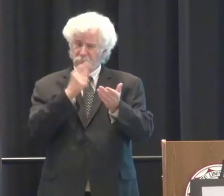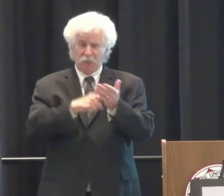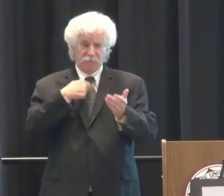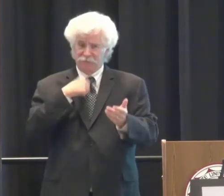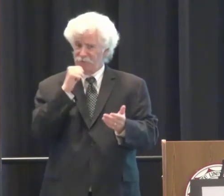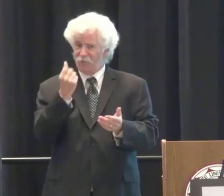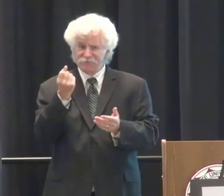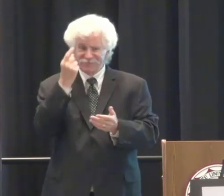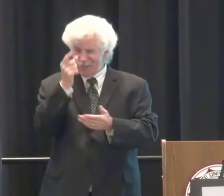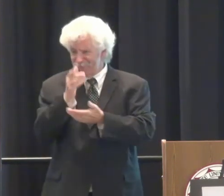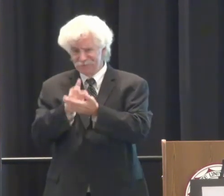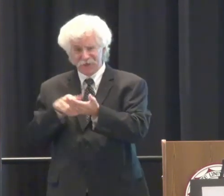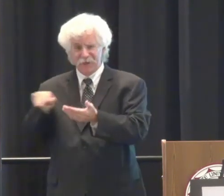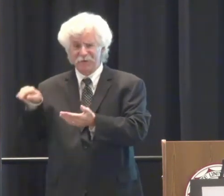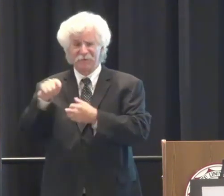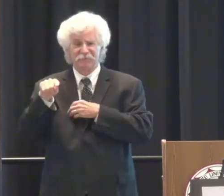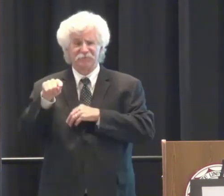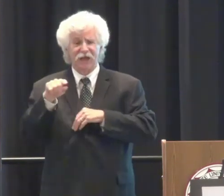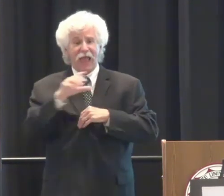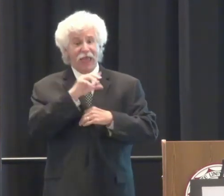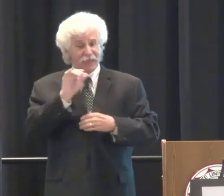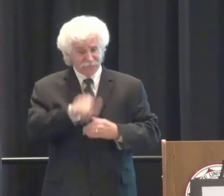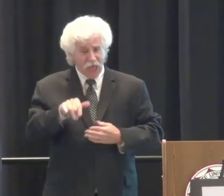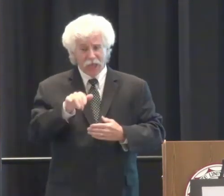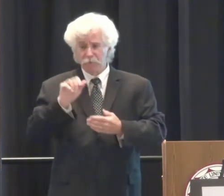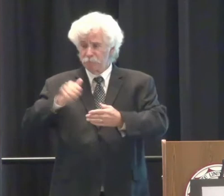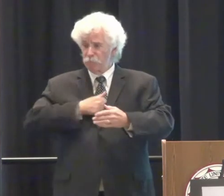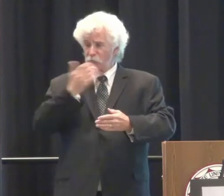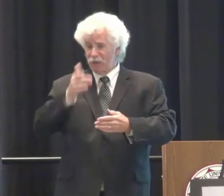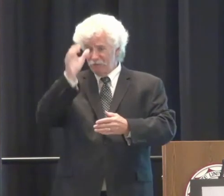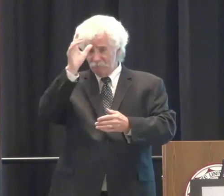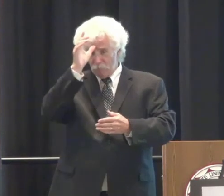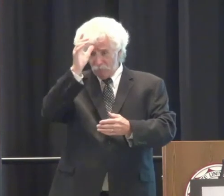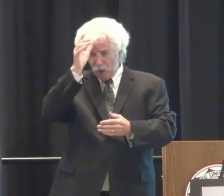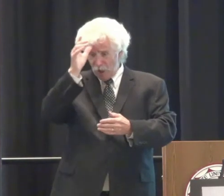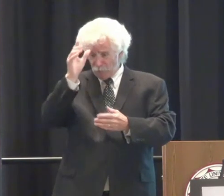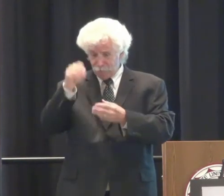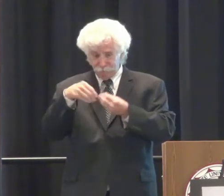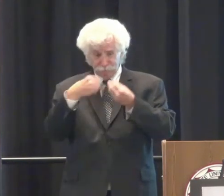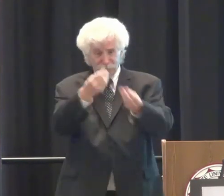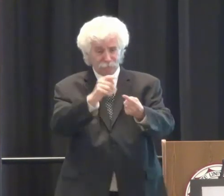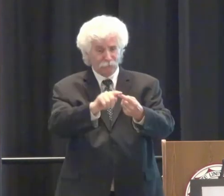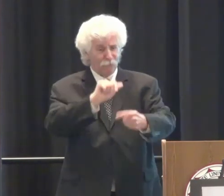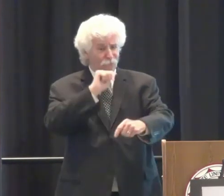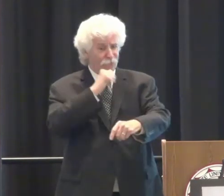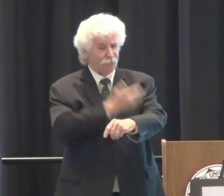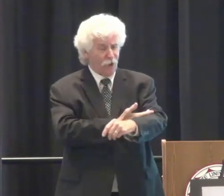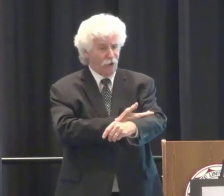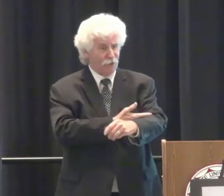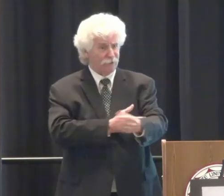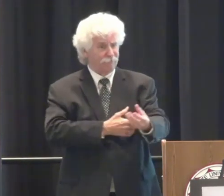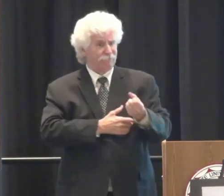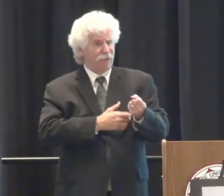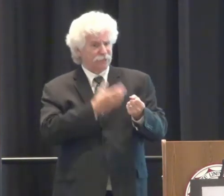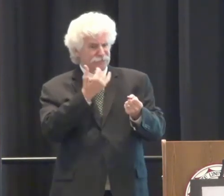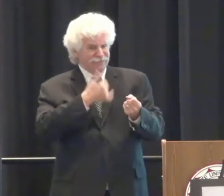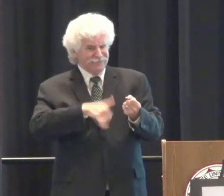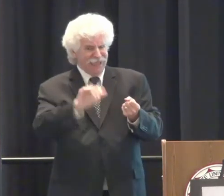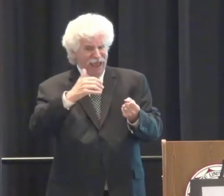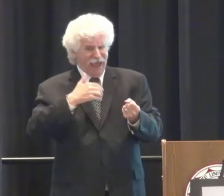I have poems that my wife wrote that I've hung on to. A lot of them I don't really understand,